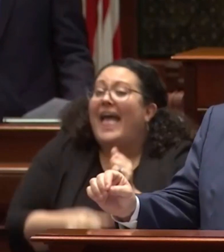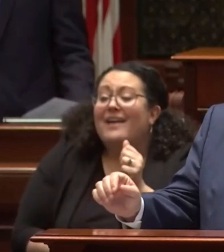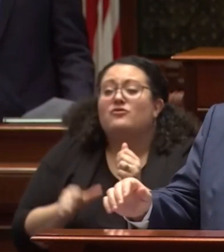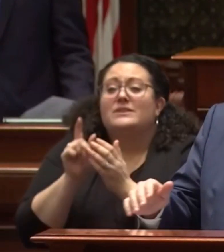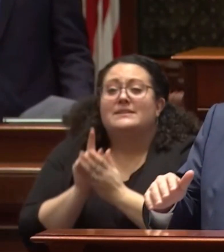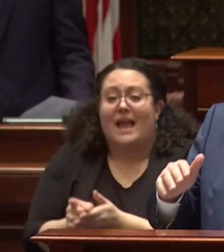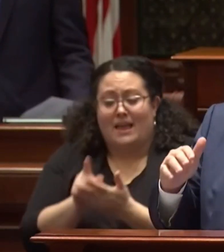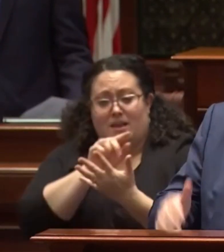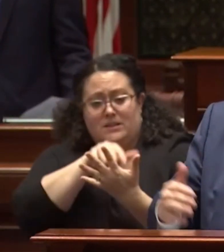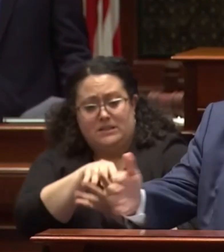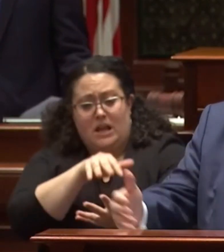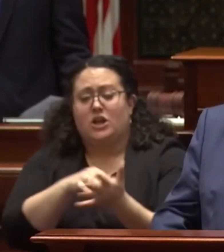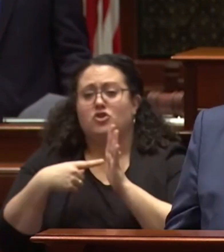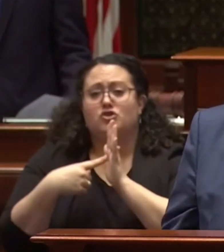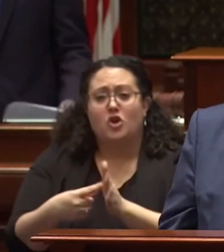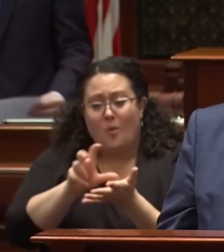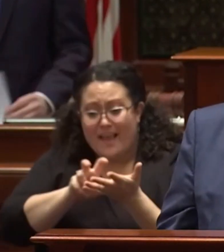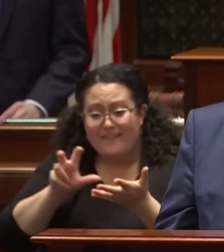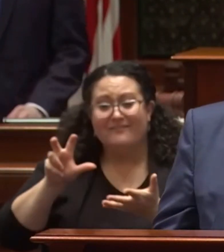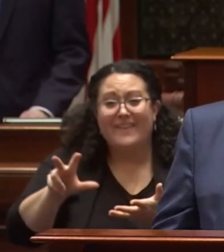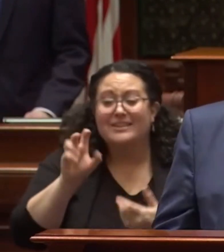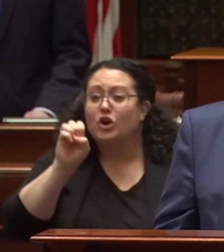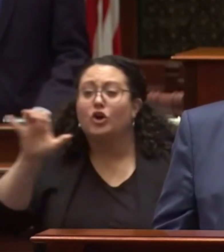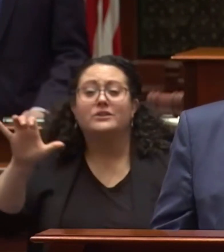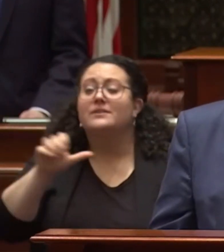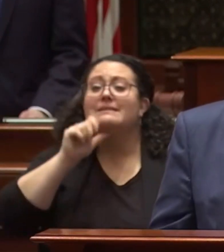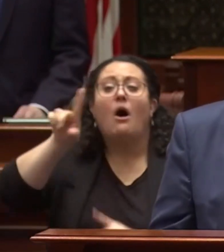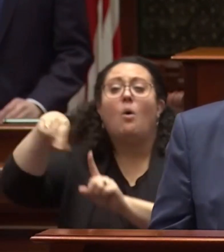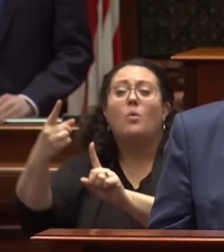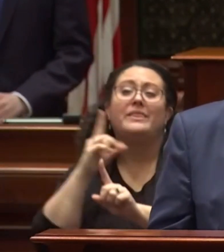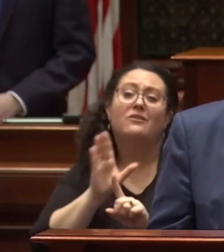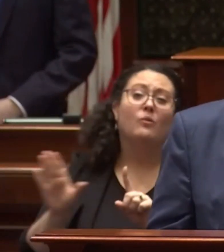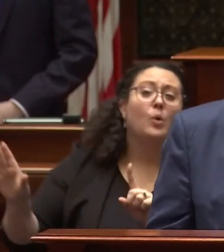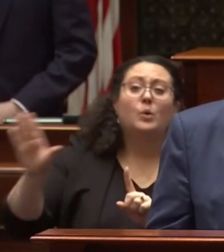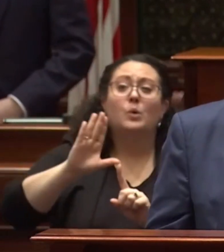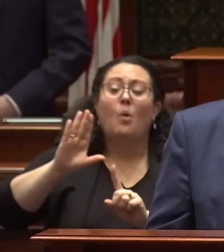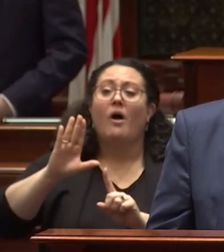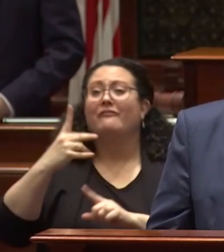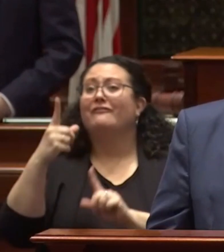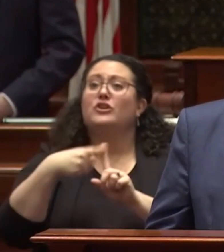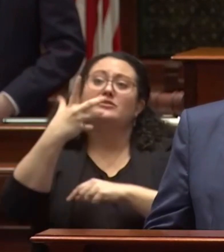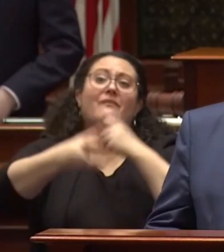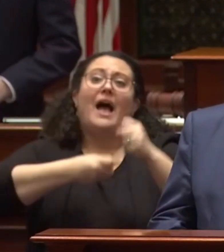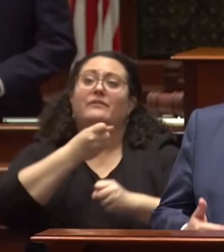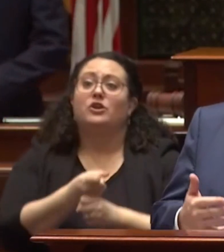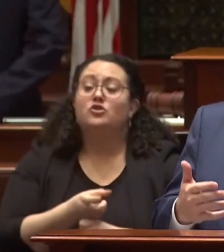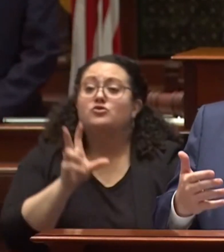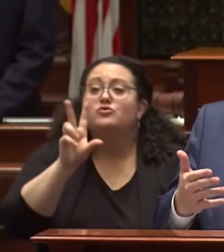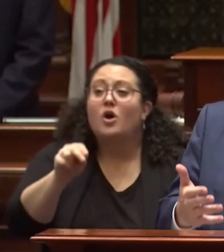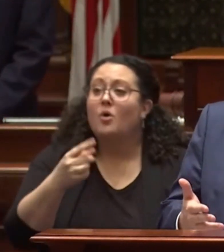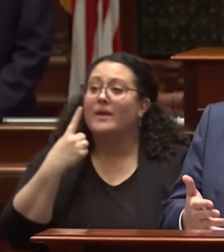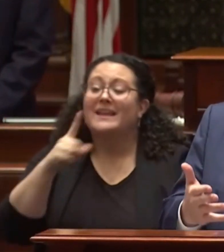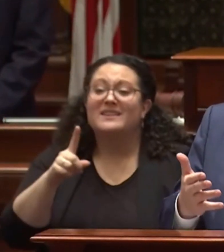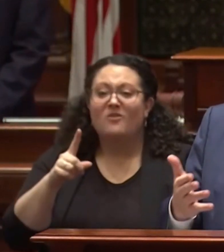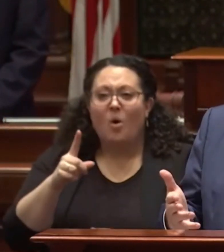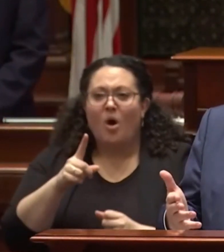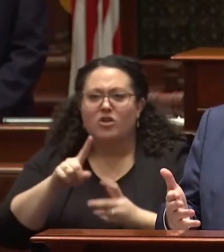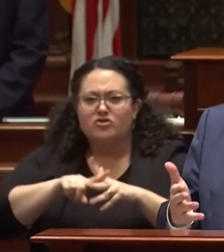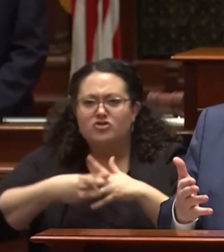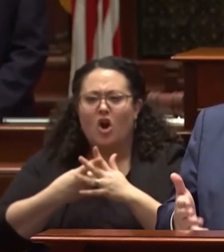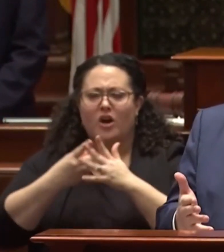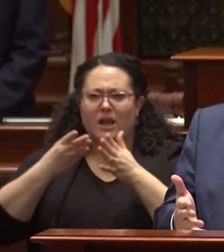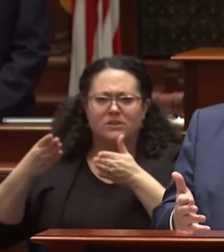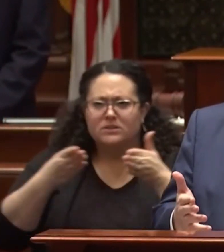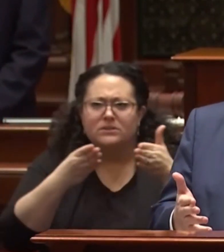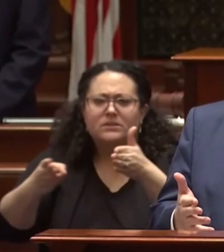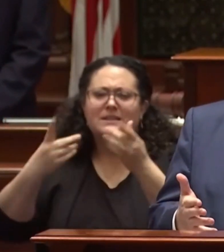study shows that investing in early childhood isn't just about your child's first 5 years. It's also about paving the way